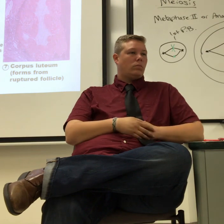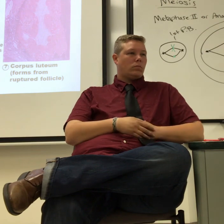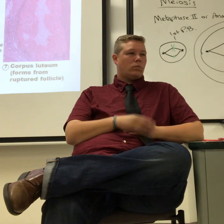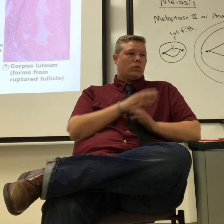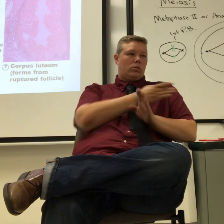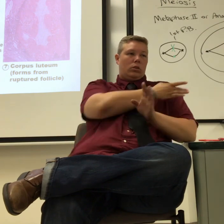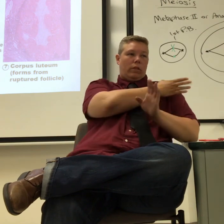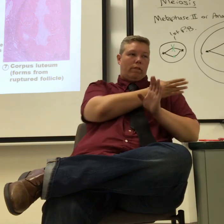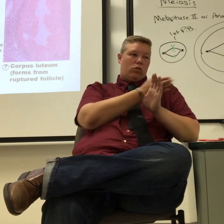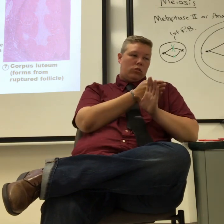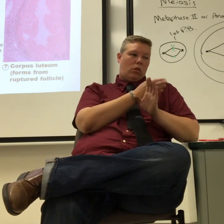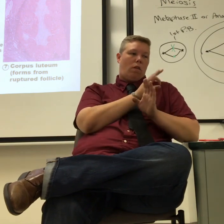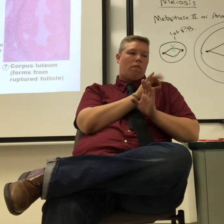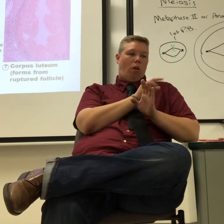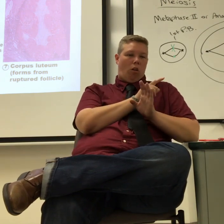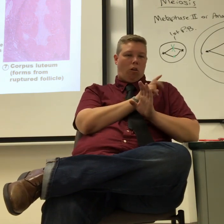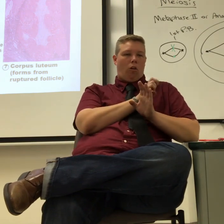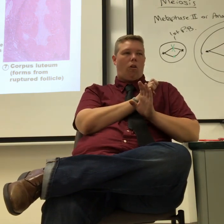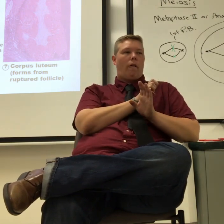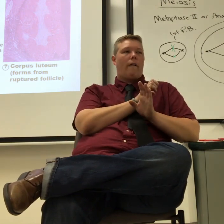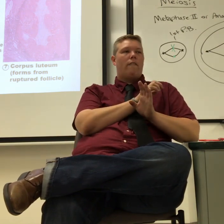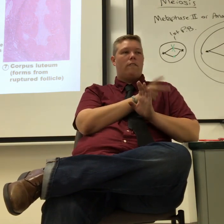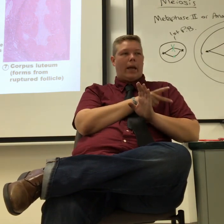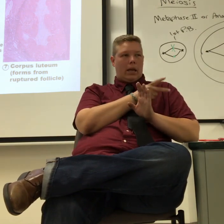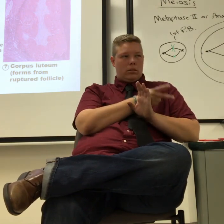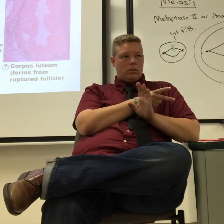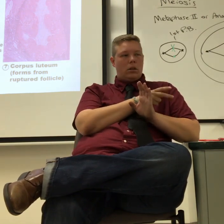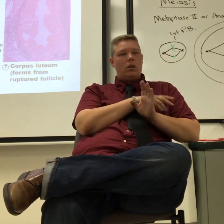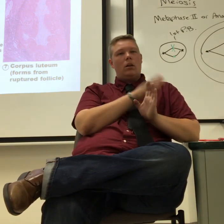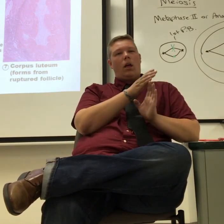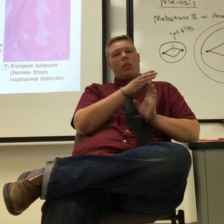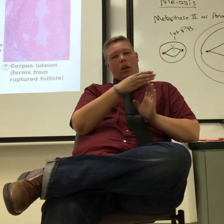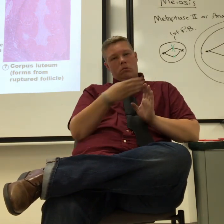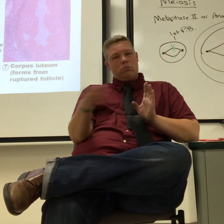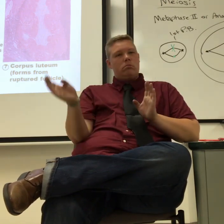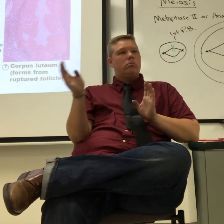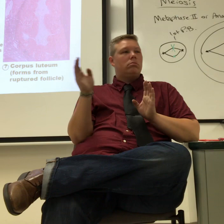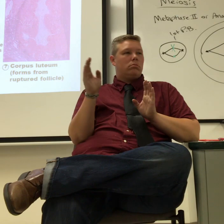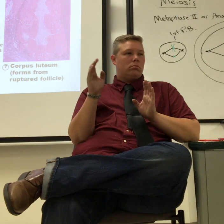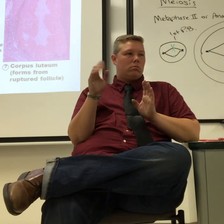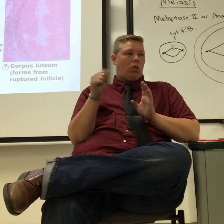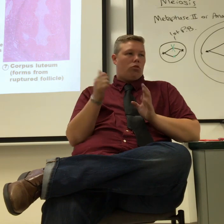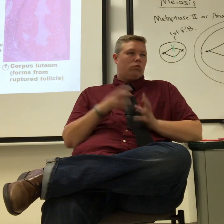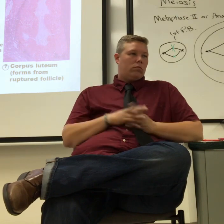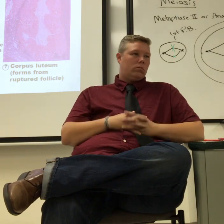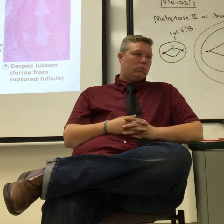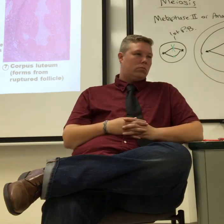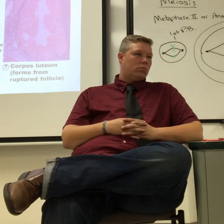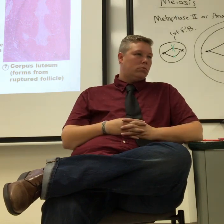note. Marks the end of follicle phase.